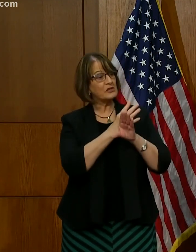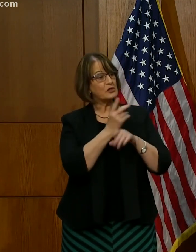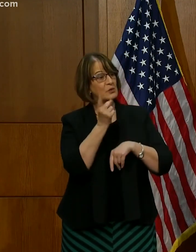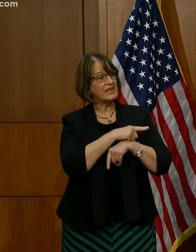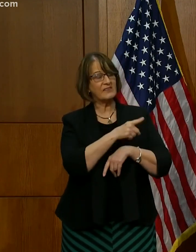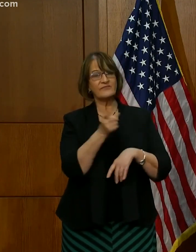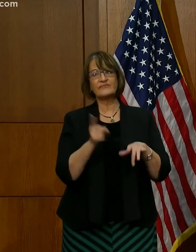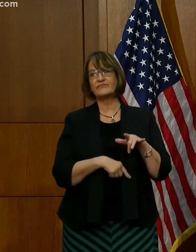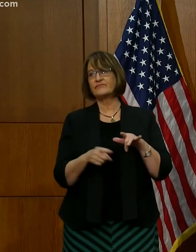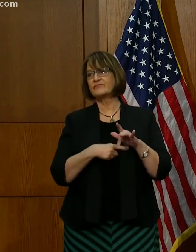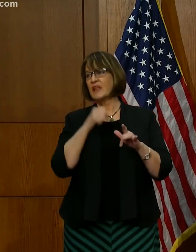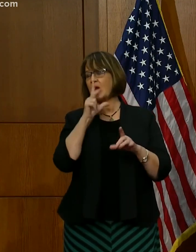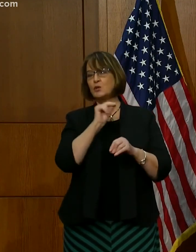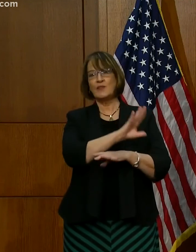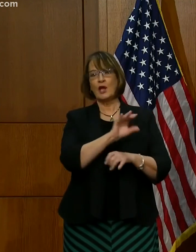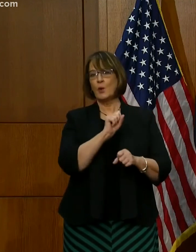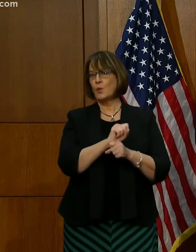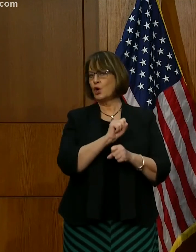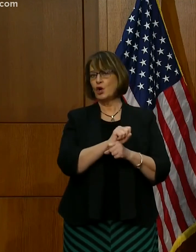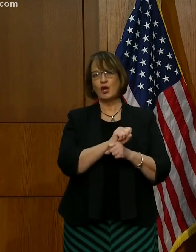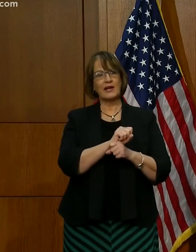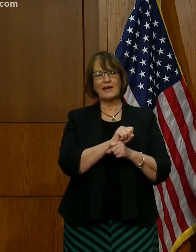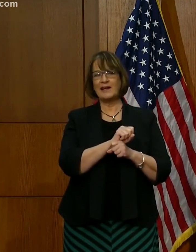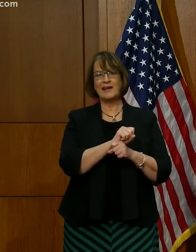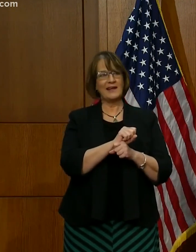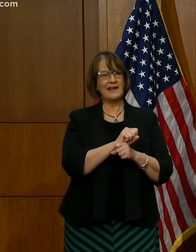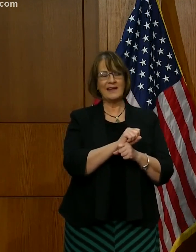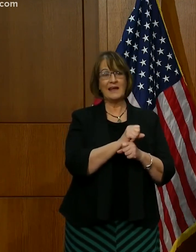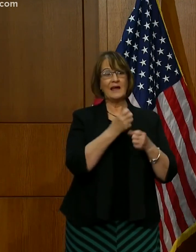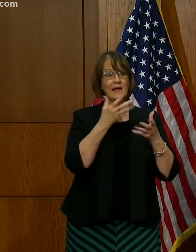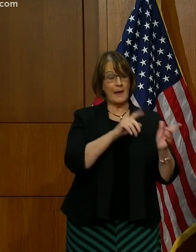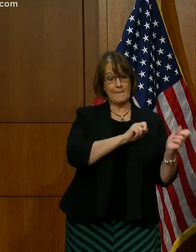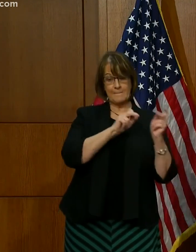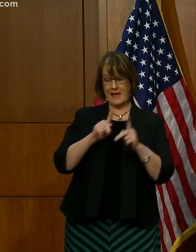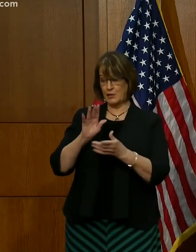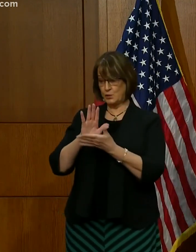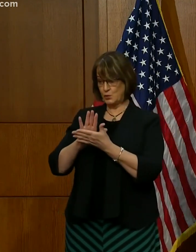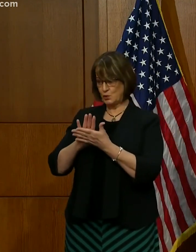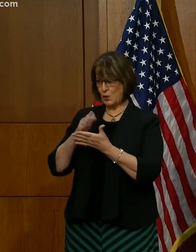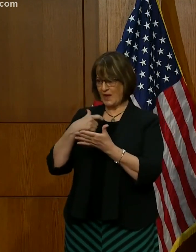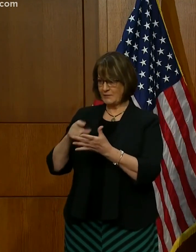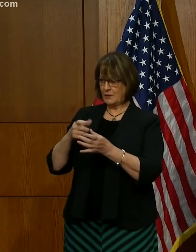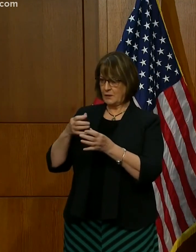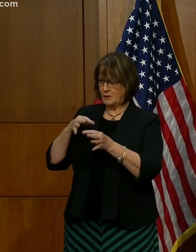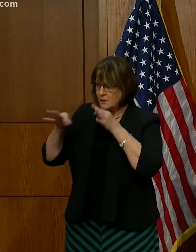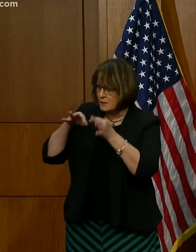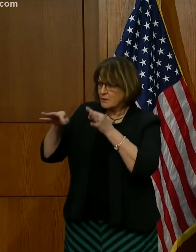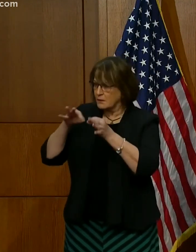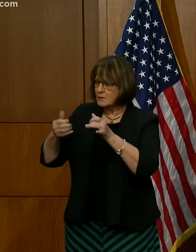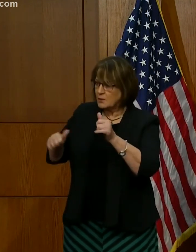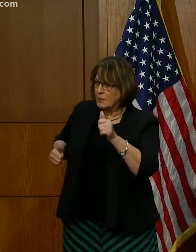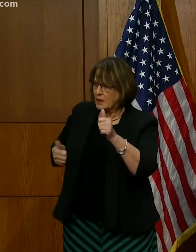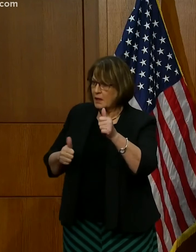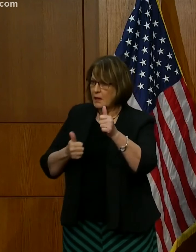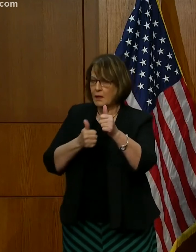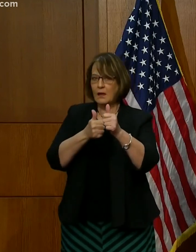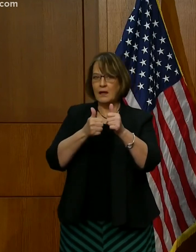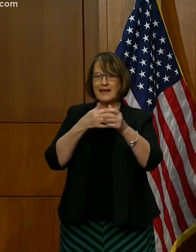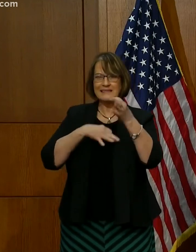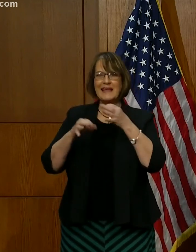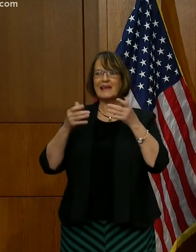work. Once they returned to school, I had to play catch up with them instead of being able to move forward with